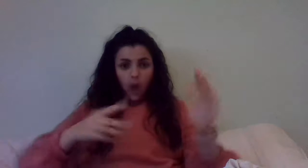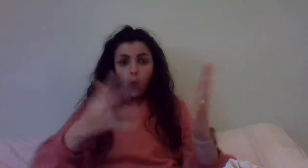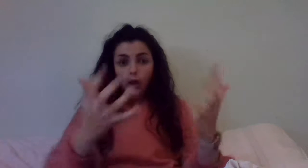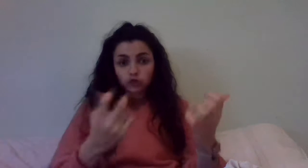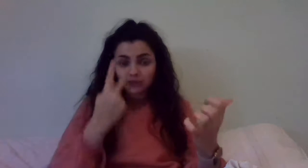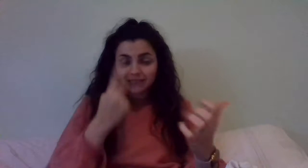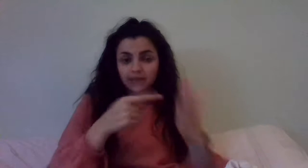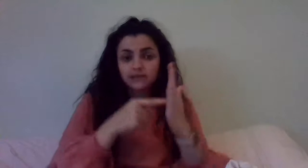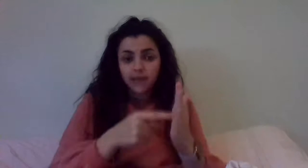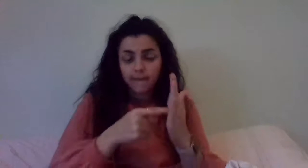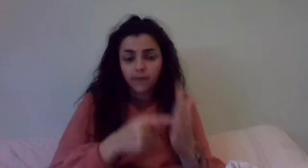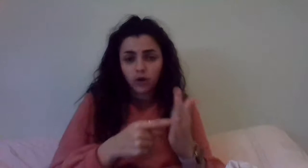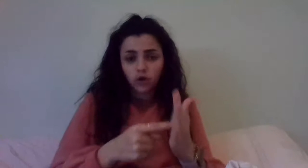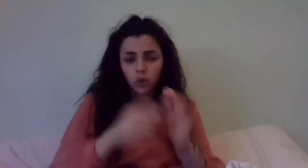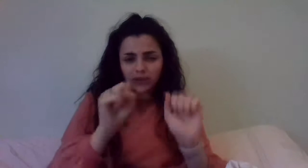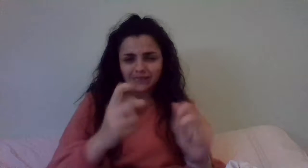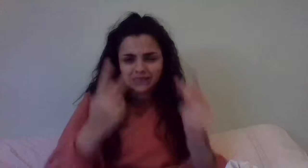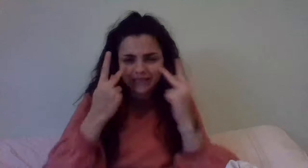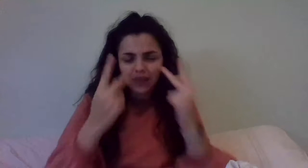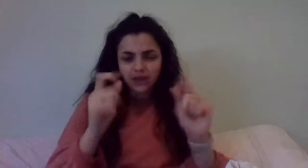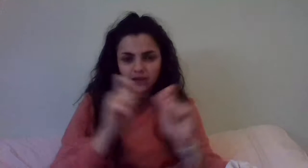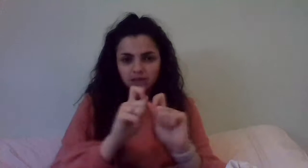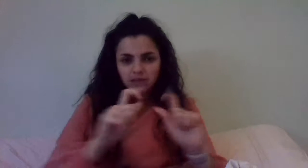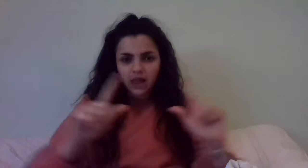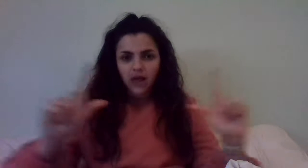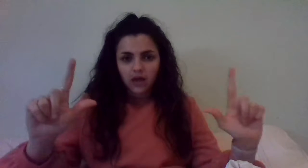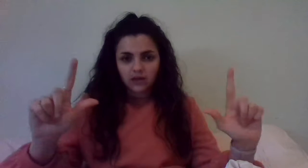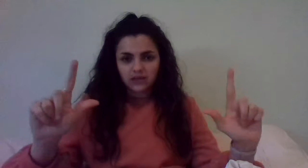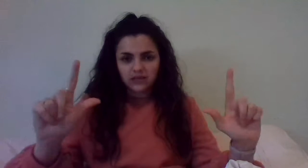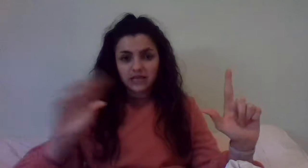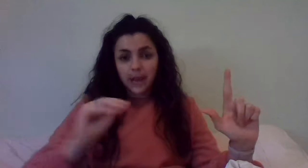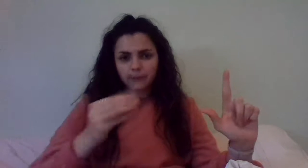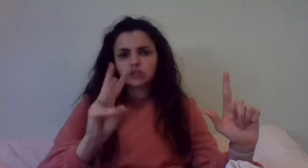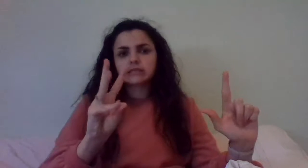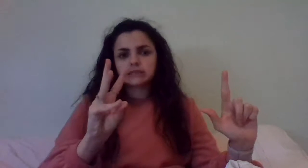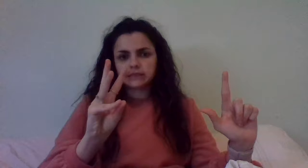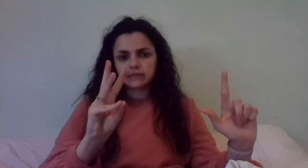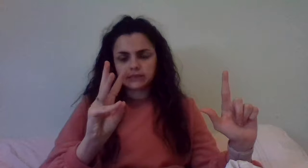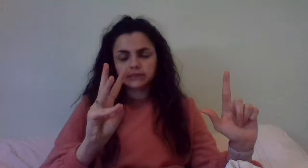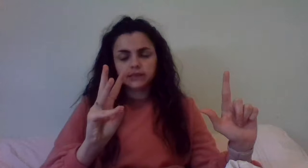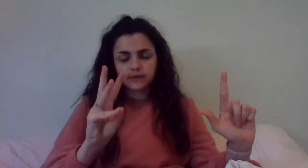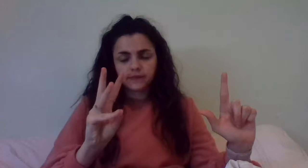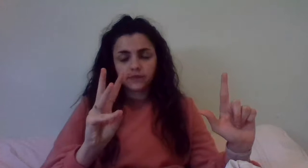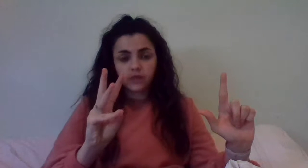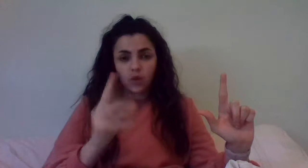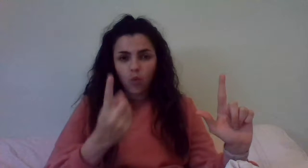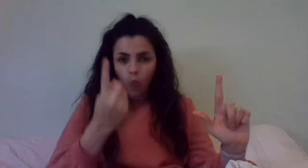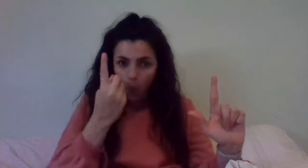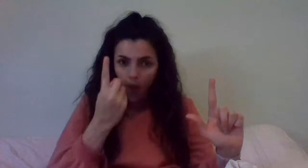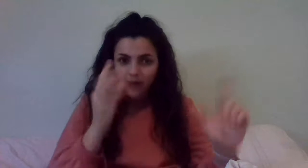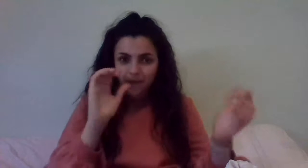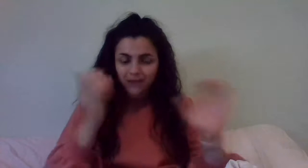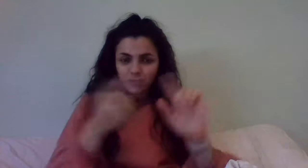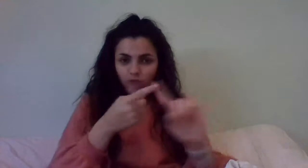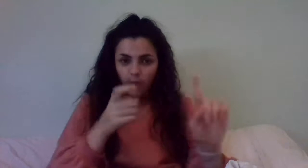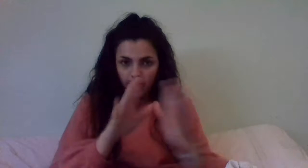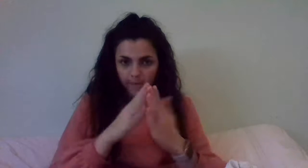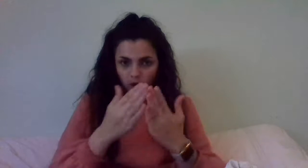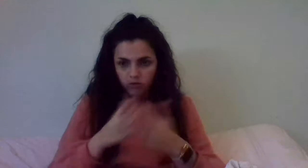here in, I guess this would be slide number 6, one different comparison from the book. And you can see